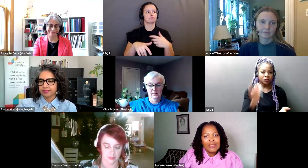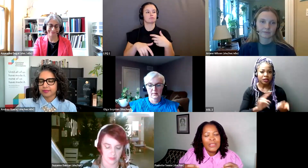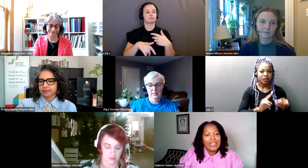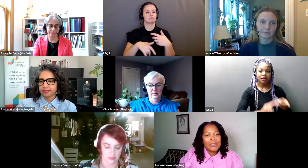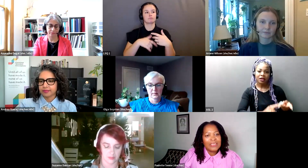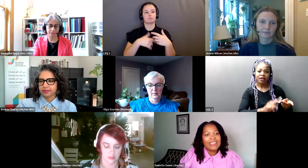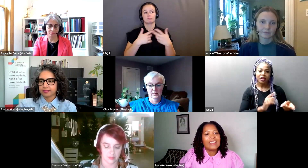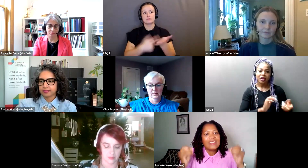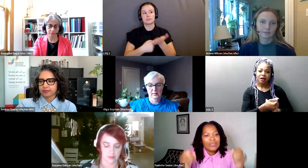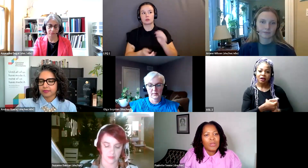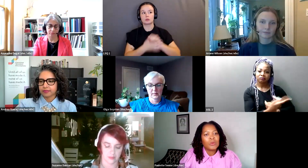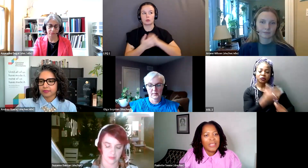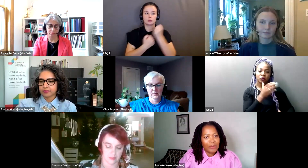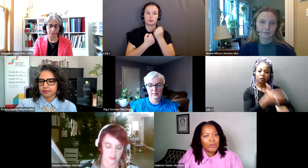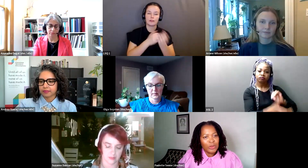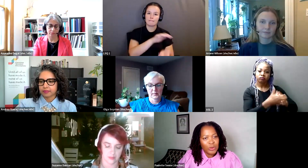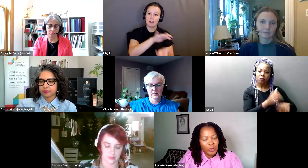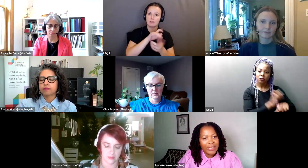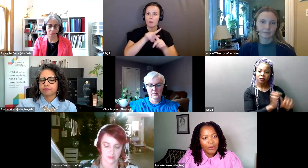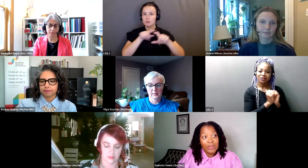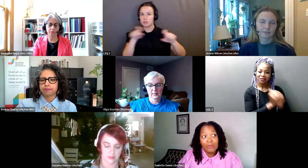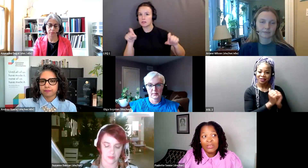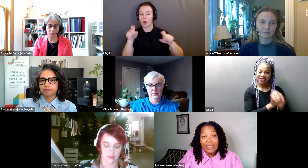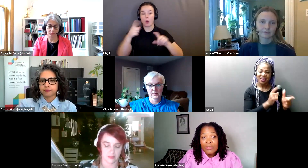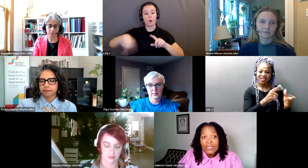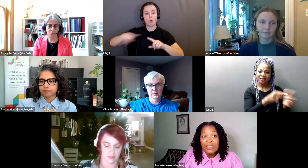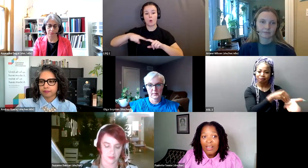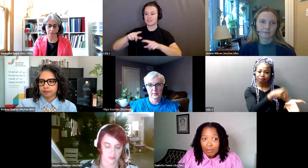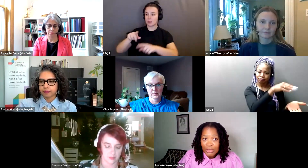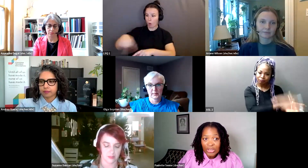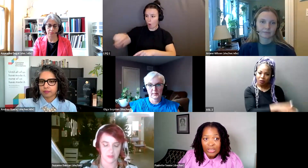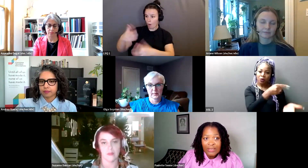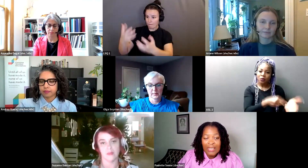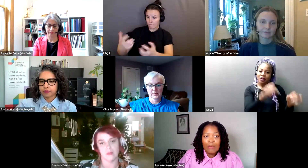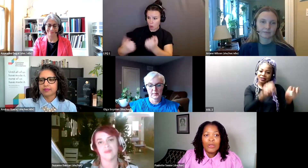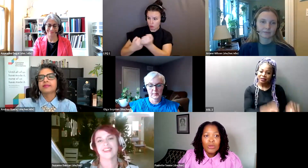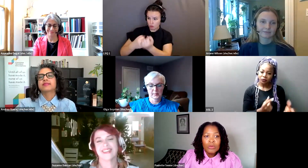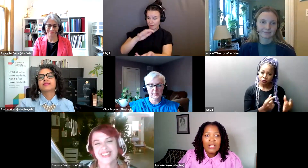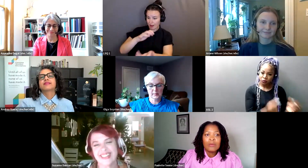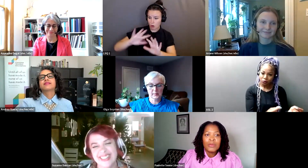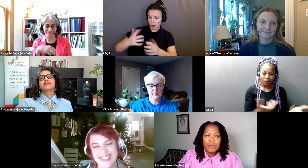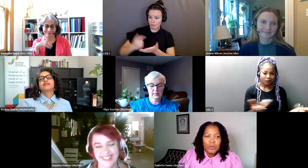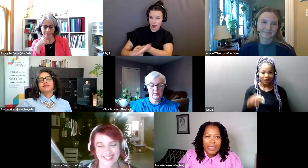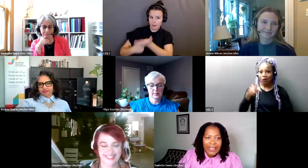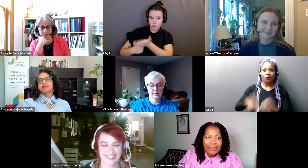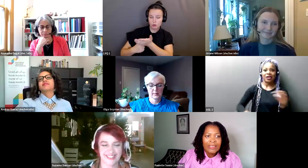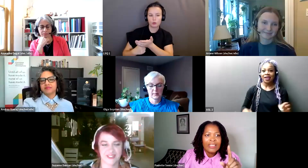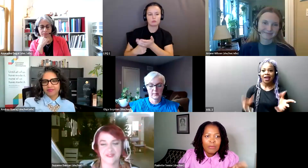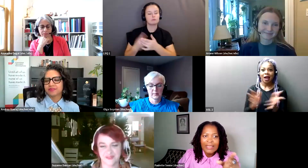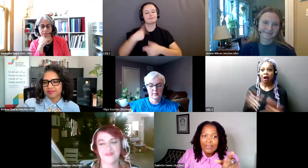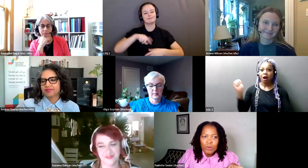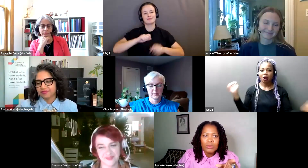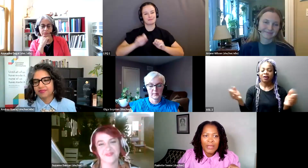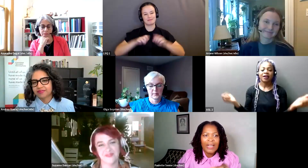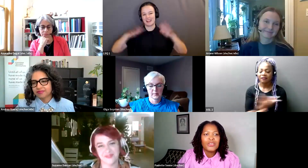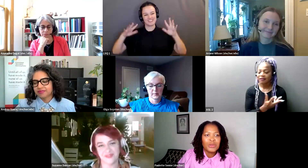and us being able to say, this is what we're able to do, that we're definitely not magicians, but who we are, people who care and live